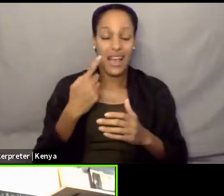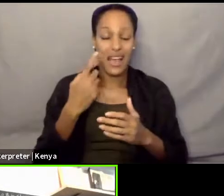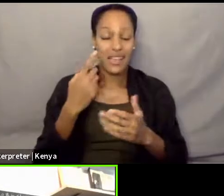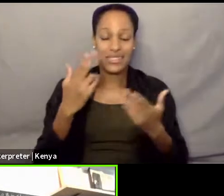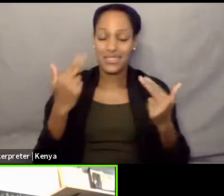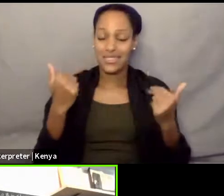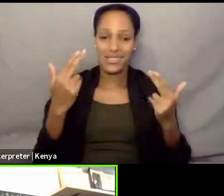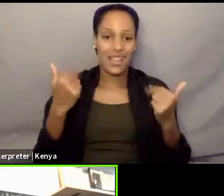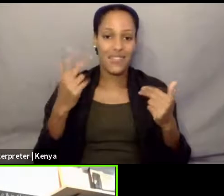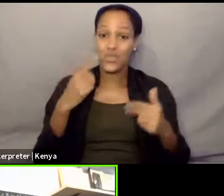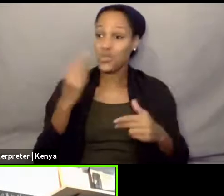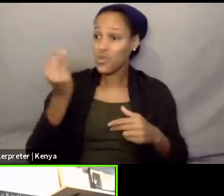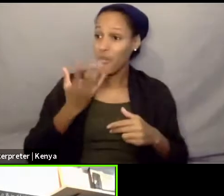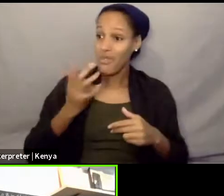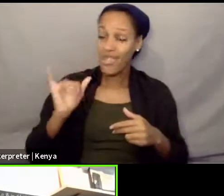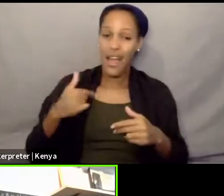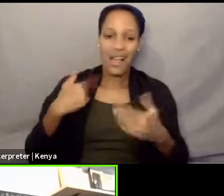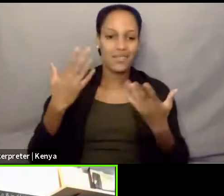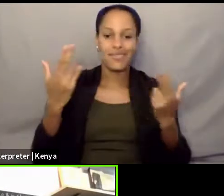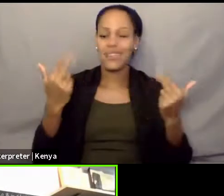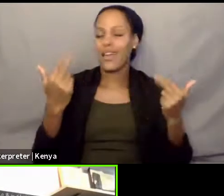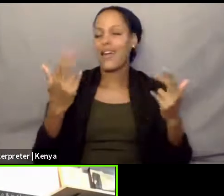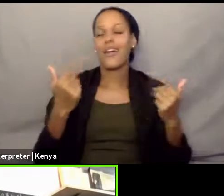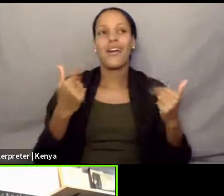up, because I was like,